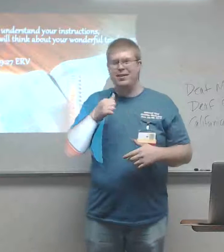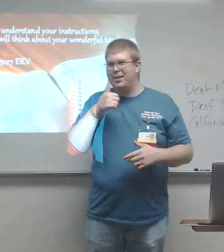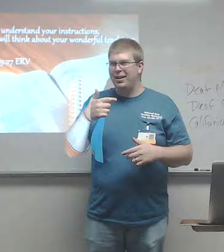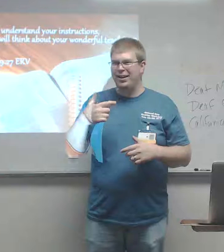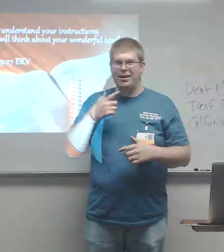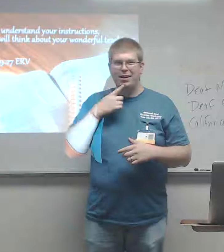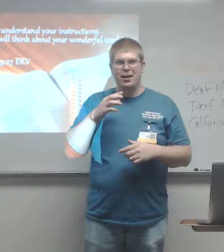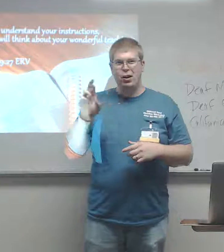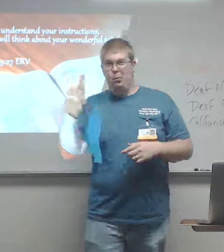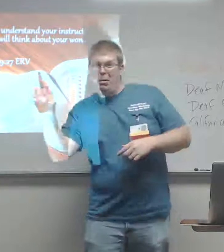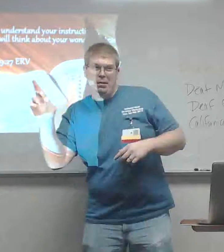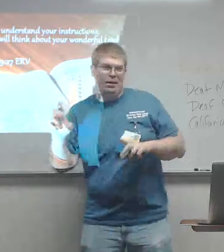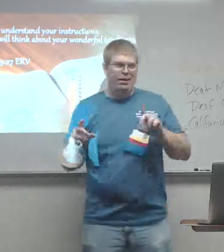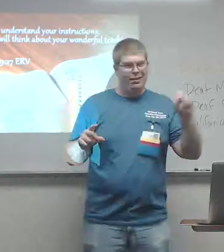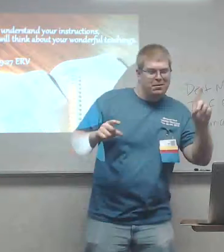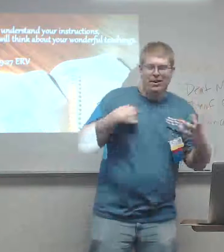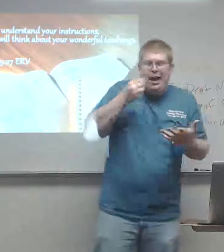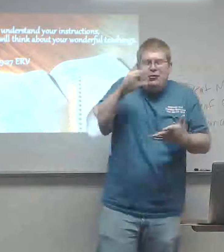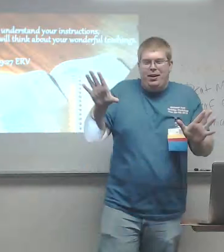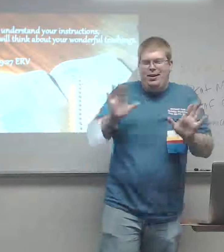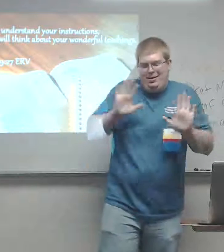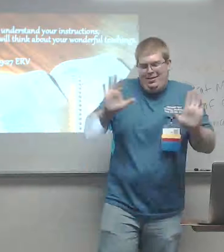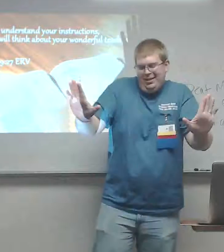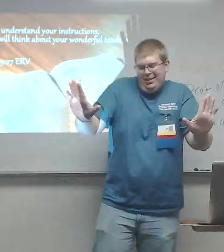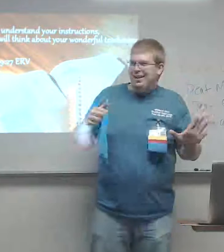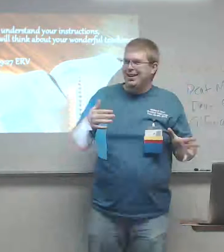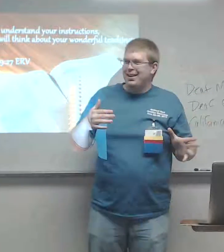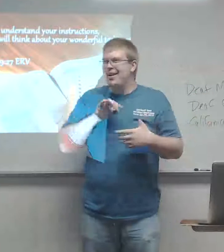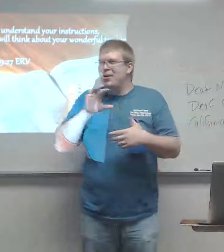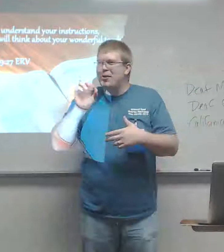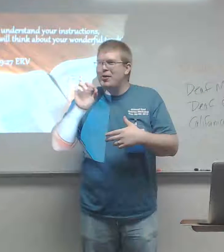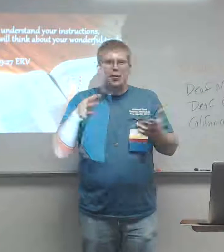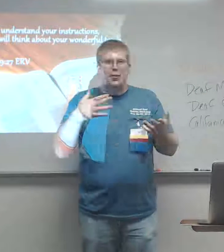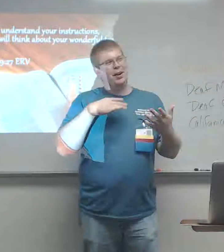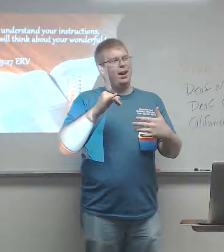say, Republican, Democrat, I don't care,